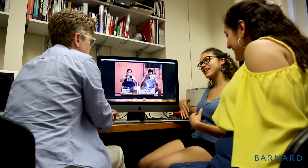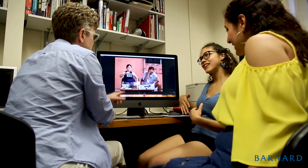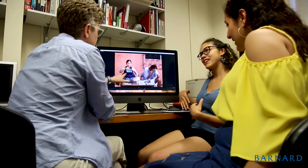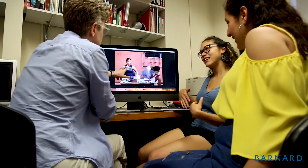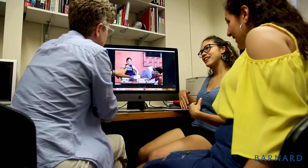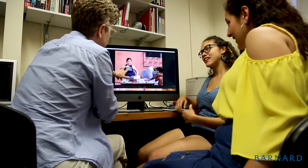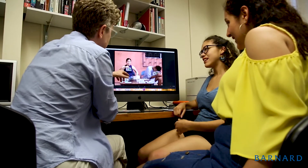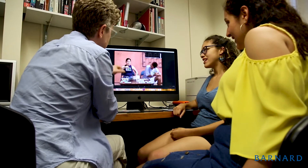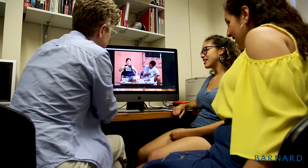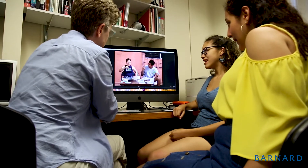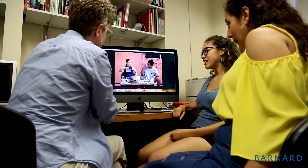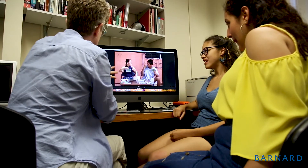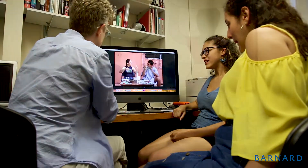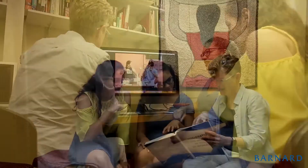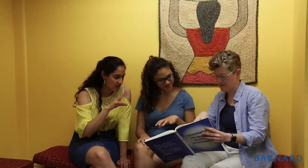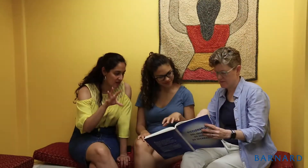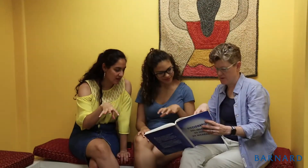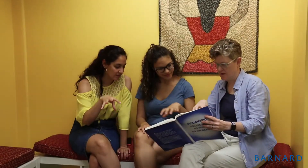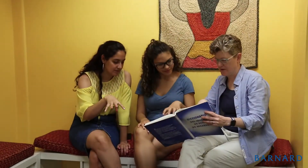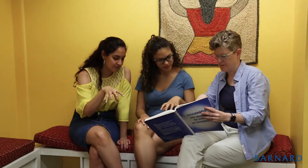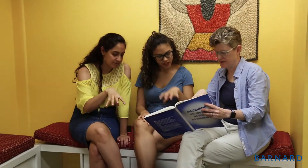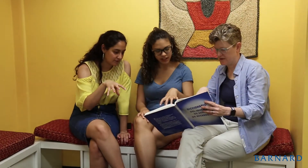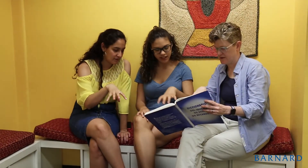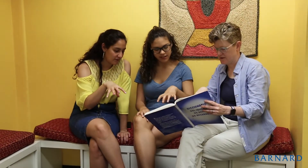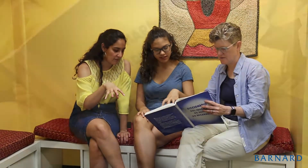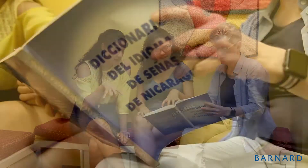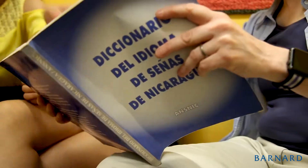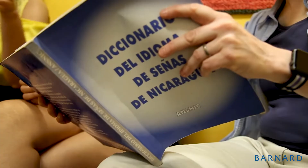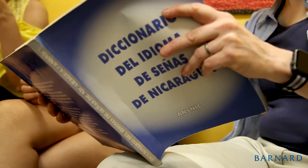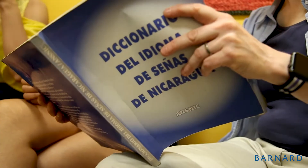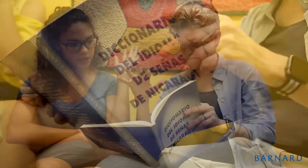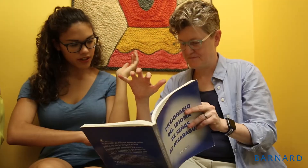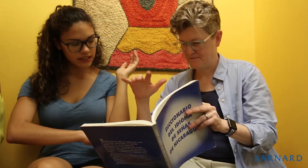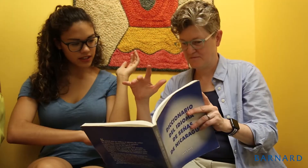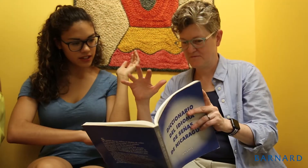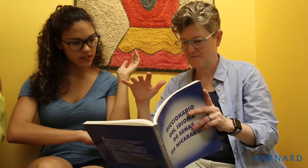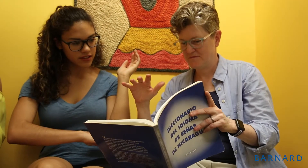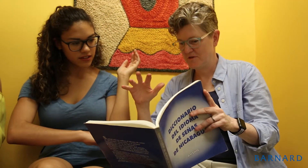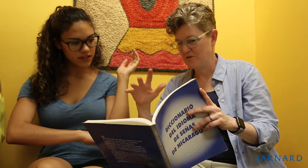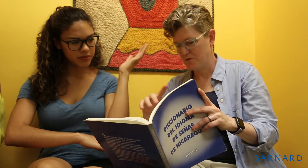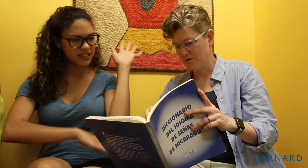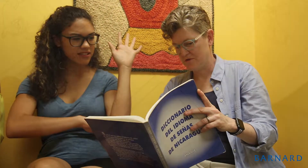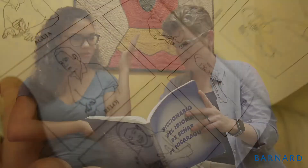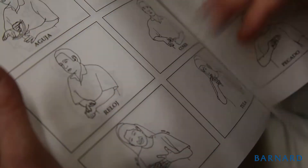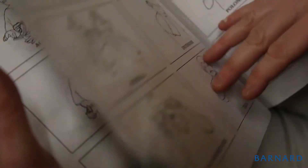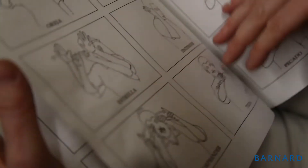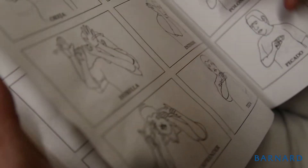I look at every generation of the language as it got passed down to new waves of children each year. What we've learned by